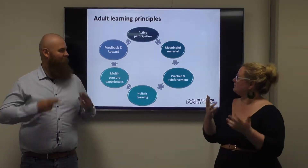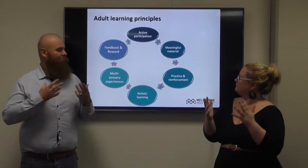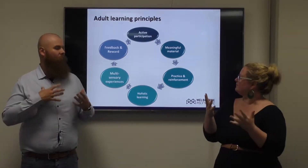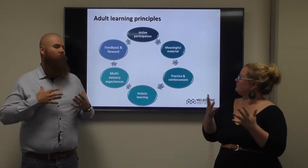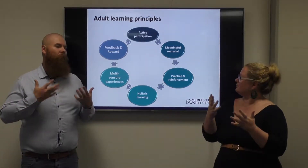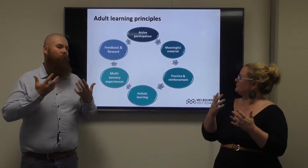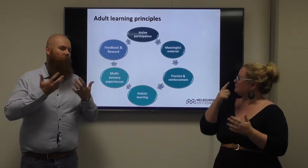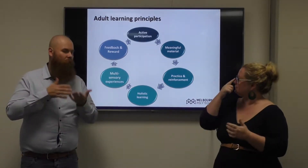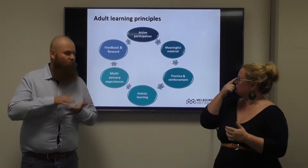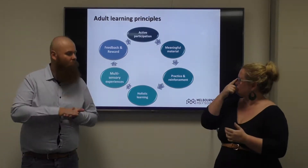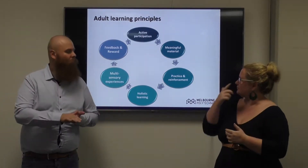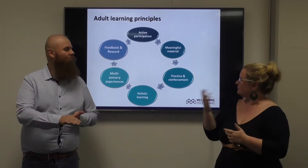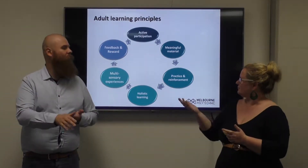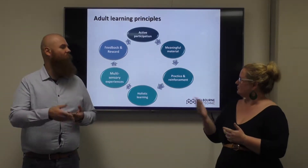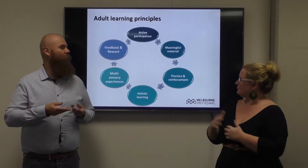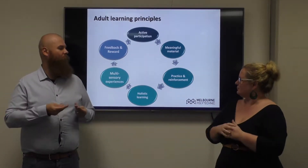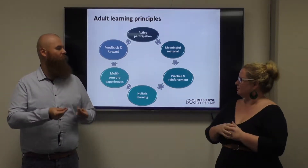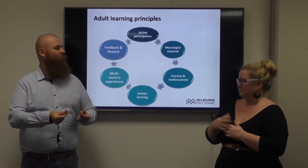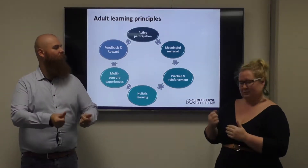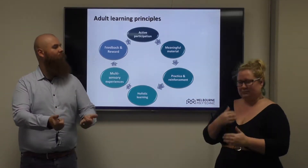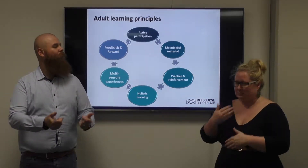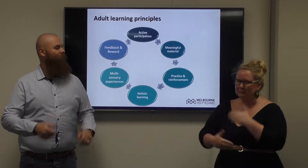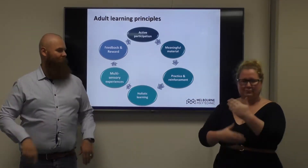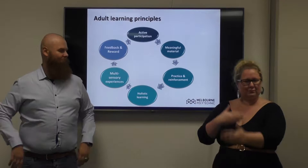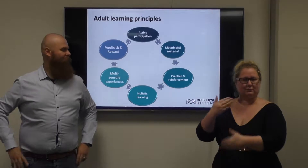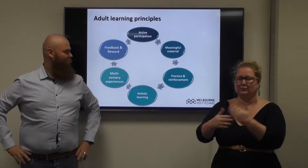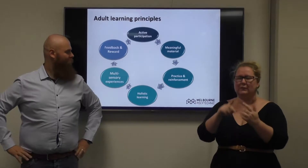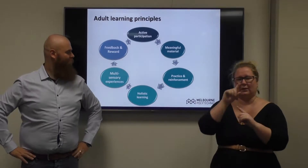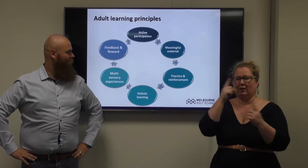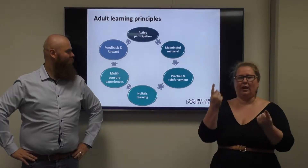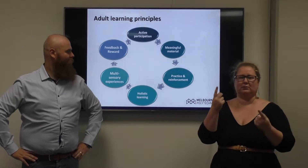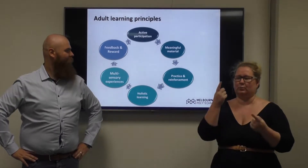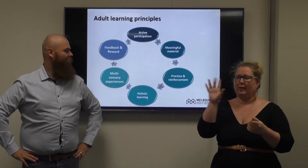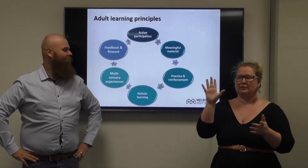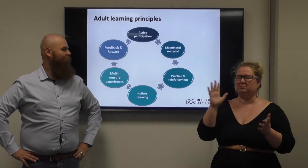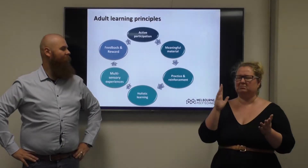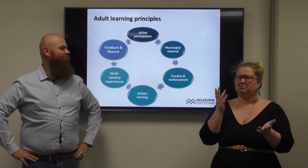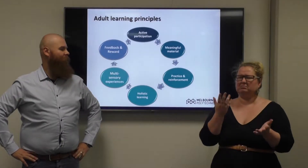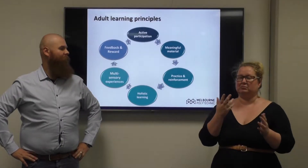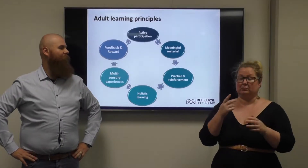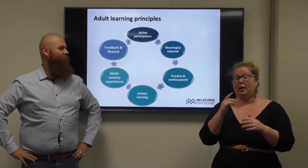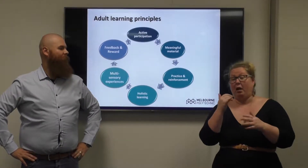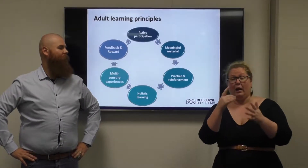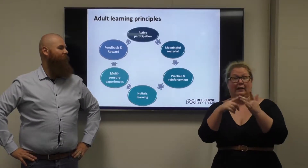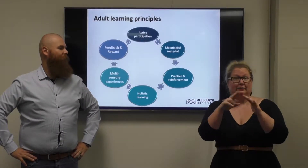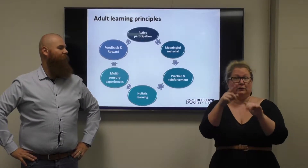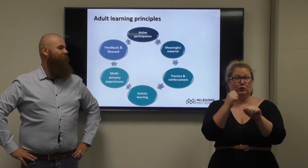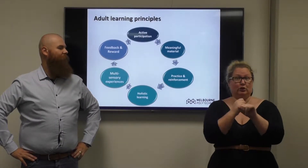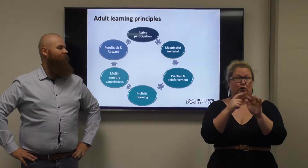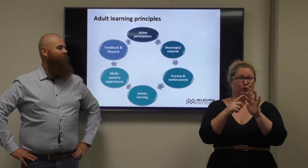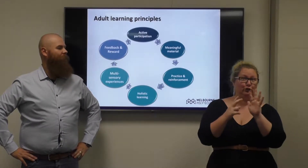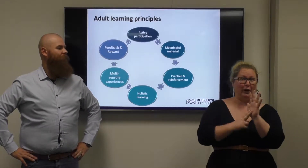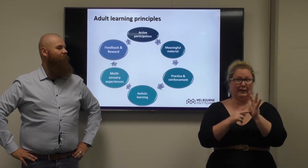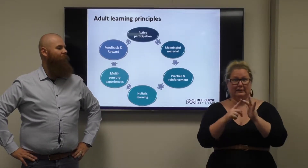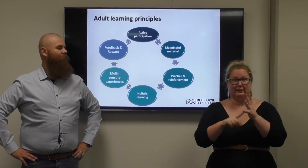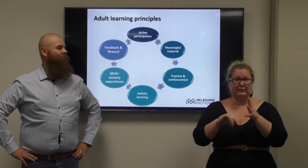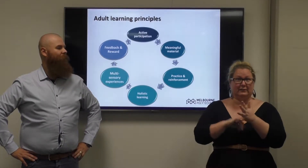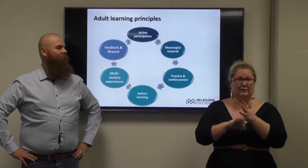on, and then things will feel more natural and smooth. It's an ongoing process. It's not a once is enough.